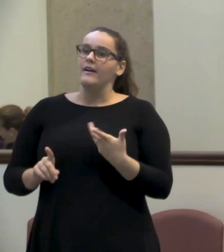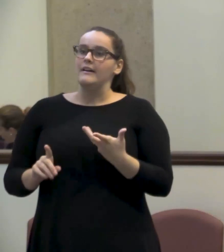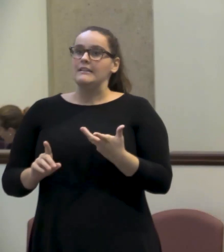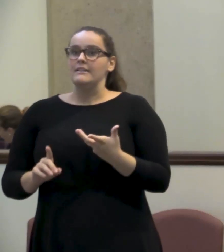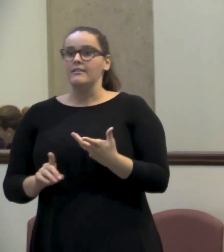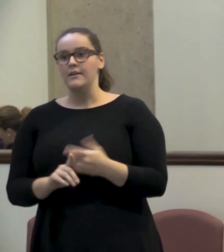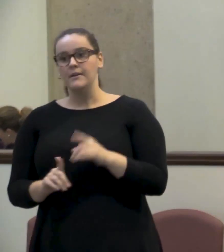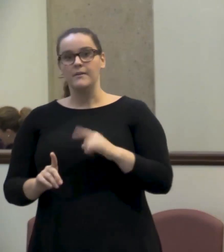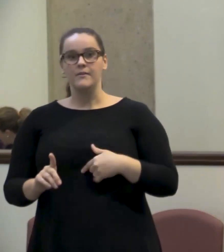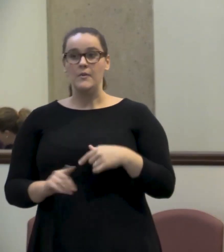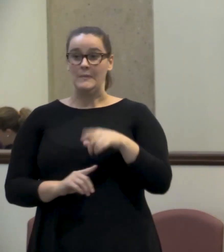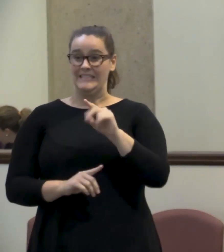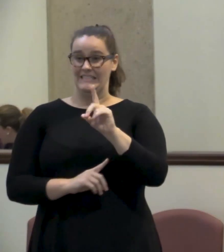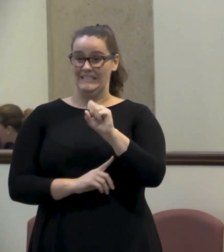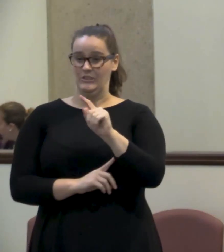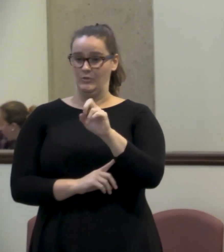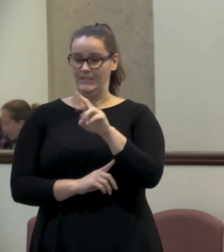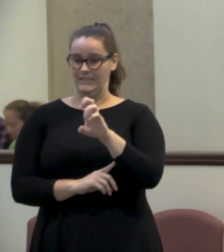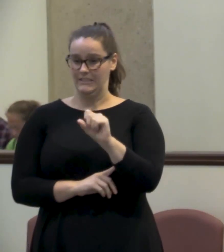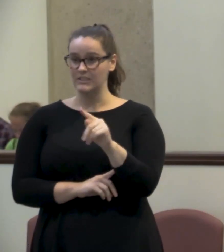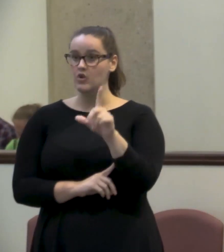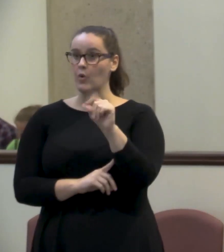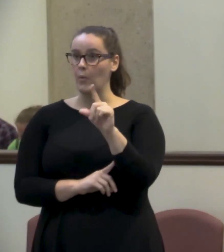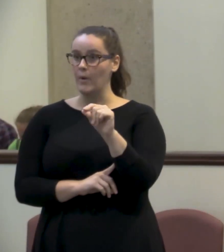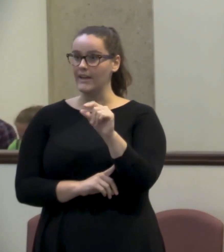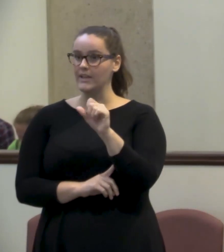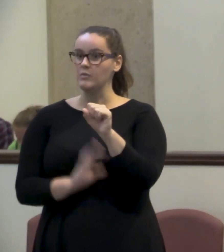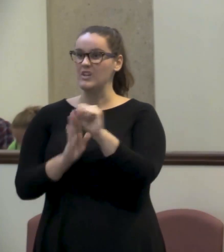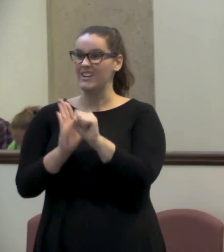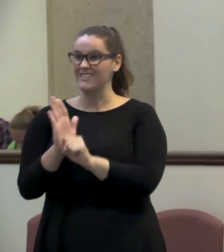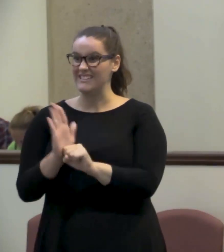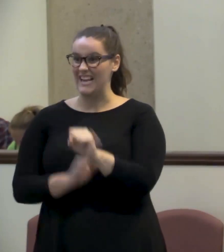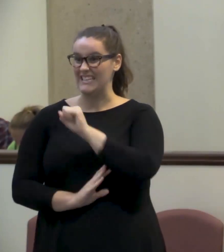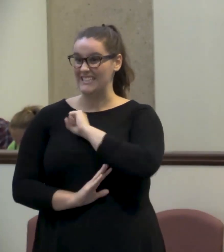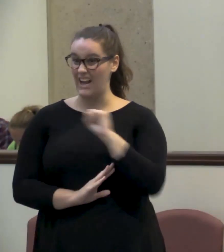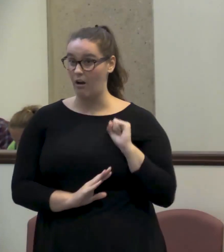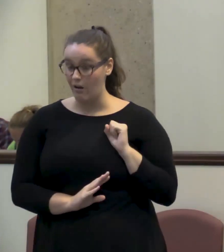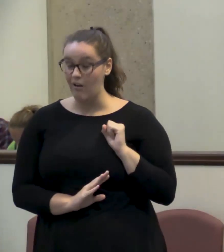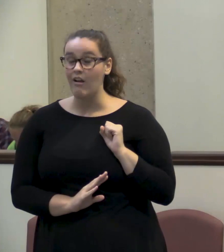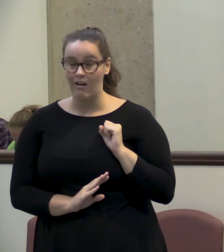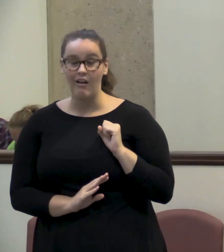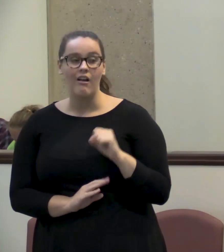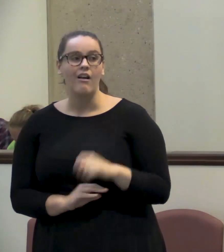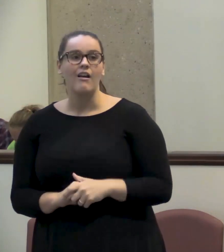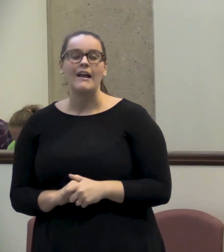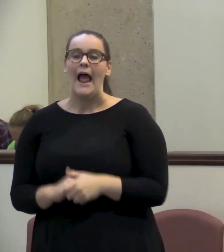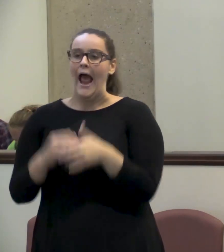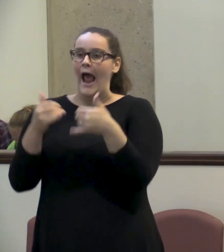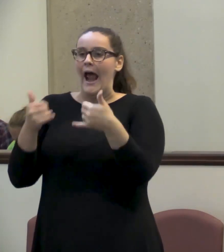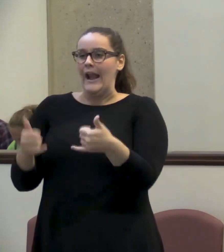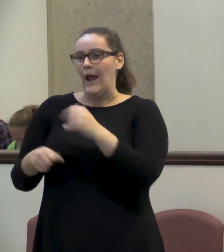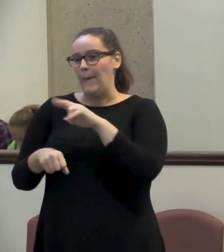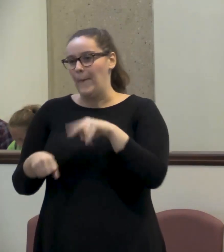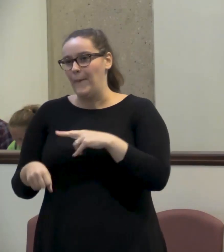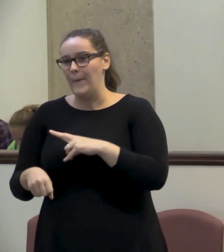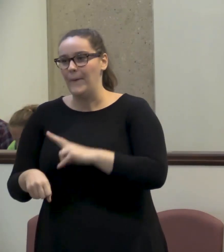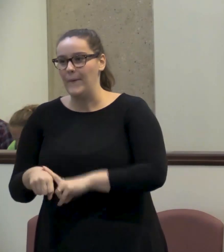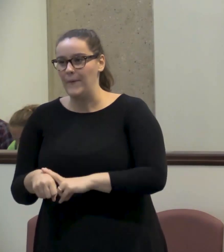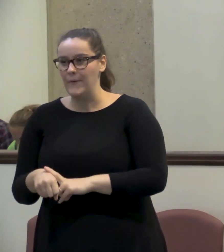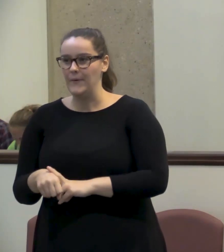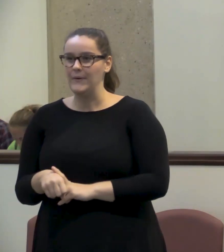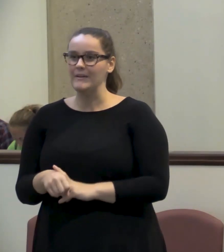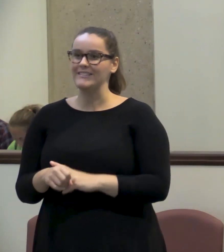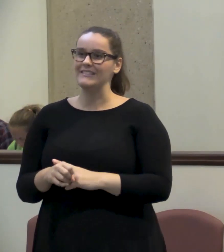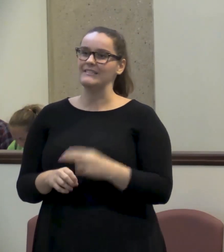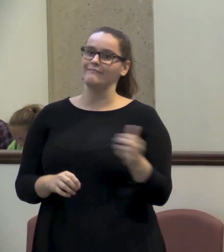way from wonderful District 20, where he was our state senator, thank you, District 20. But now, of course, he now commutes